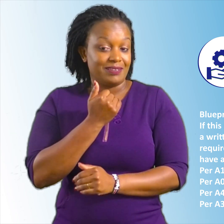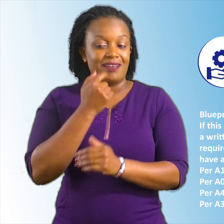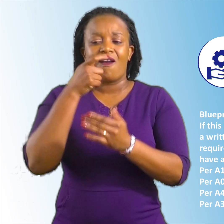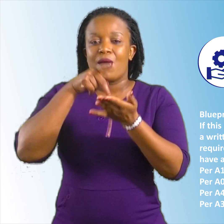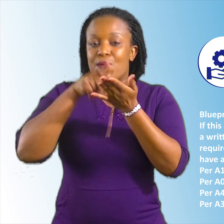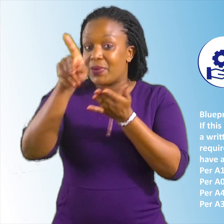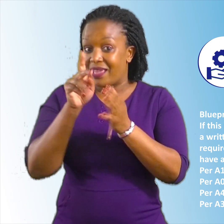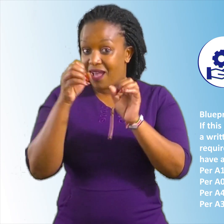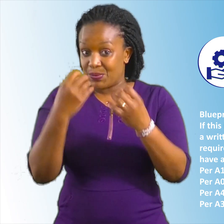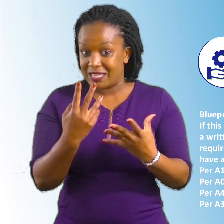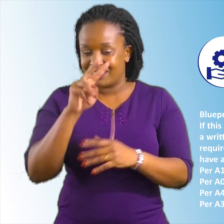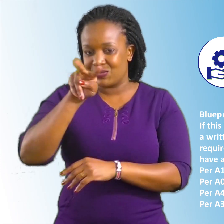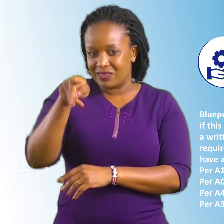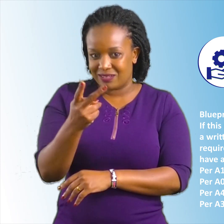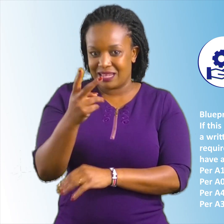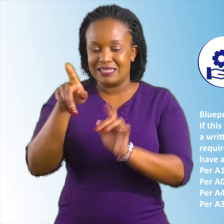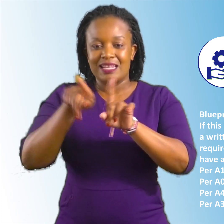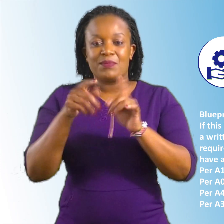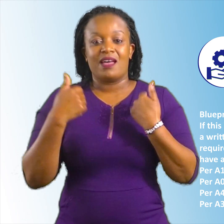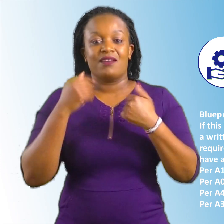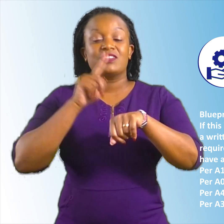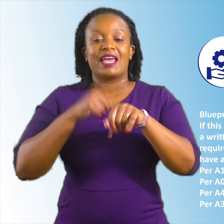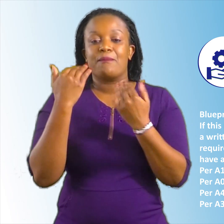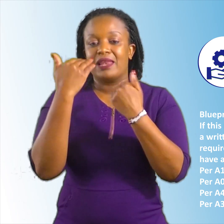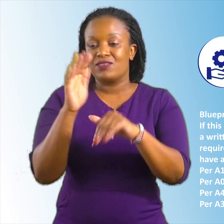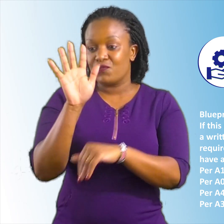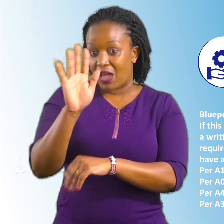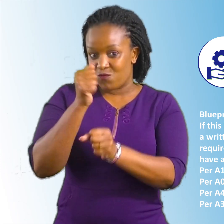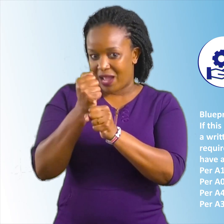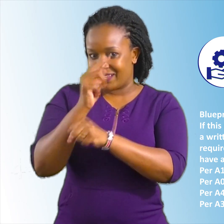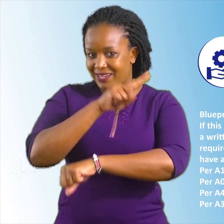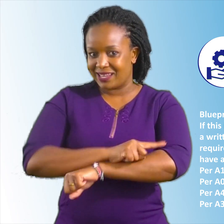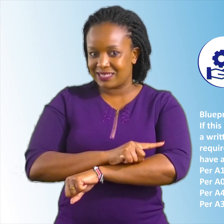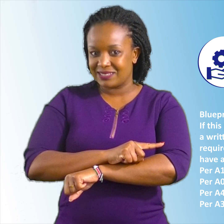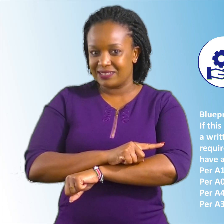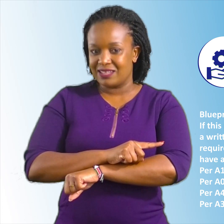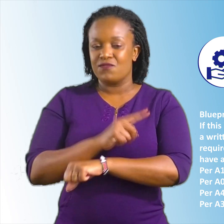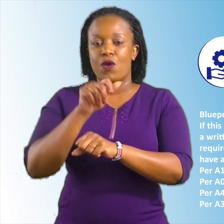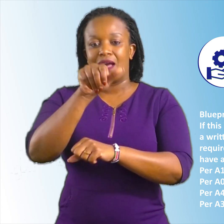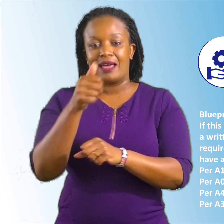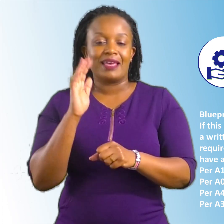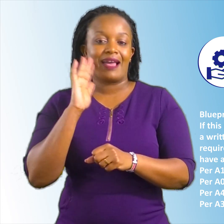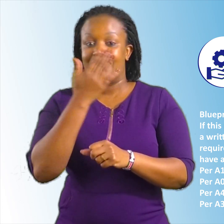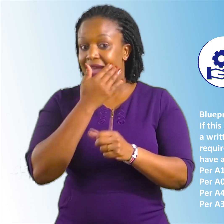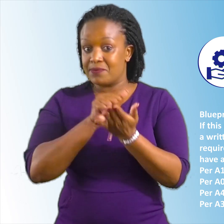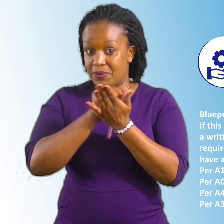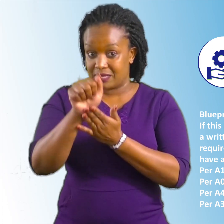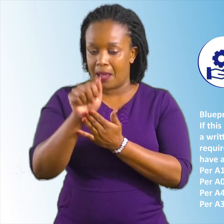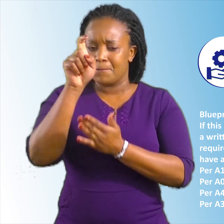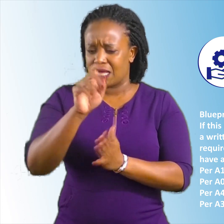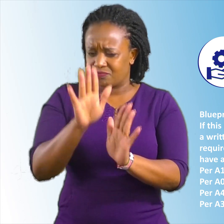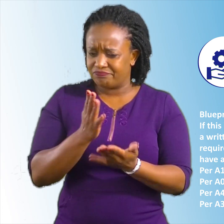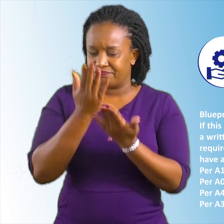charges are 2,000 and have a timeline of 5 working days. For colored prints, submit a